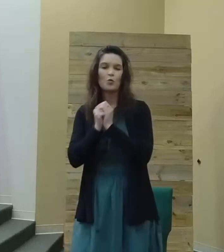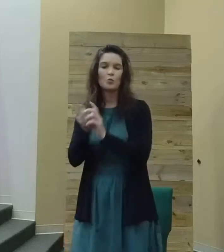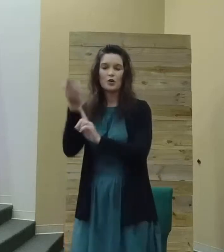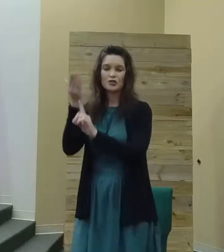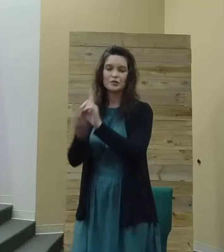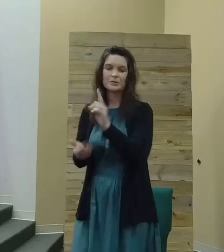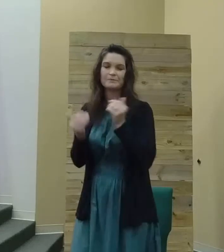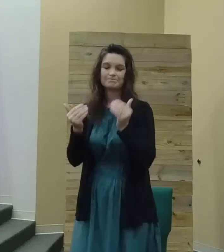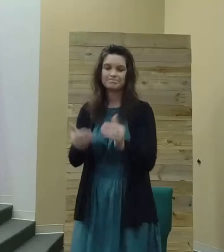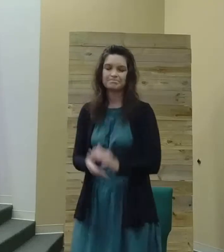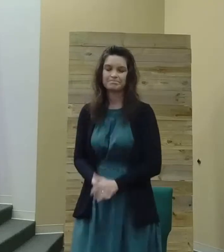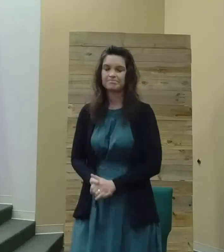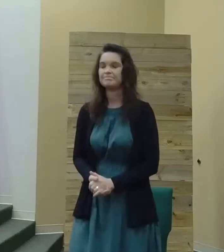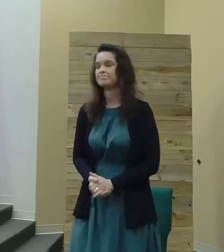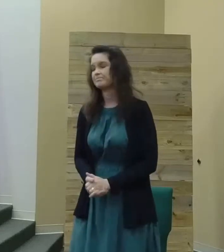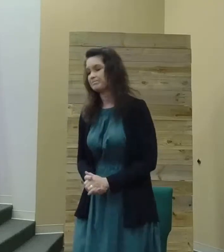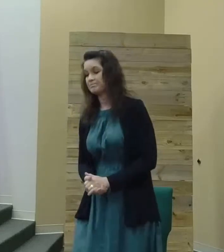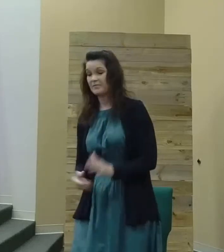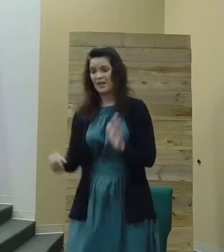worship Him.